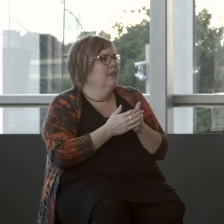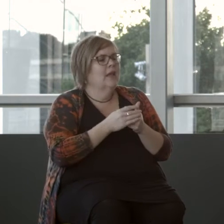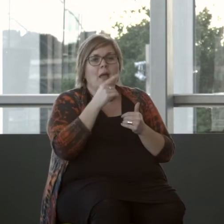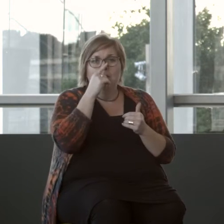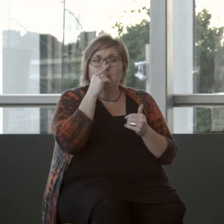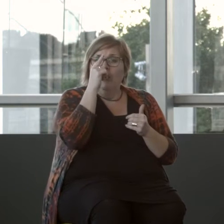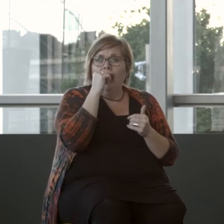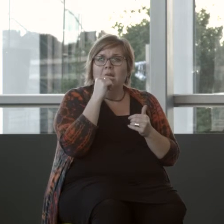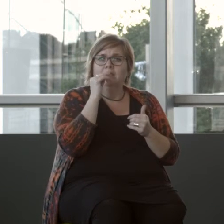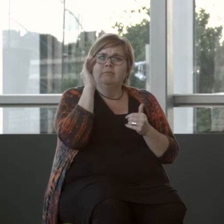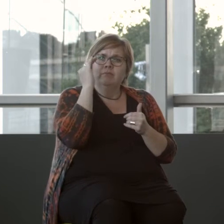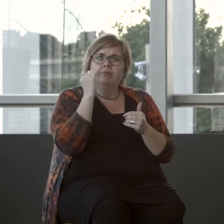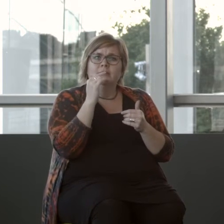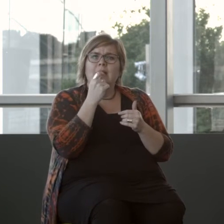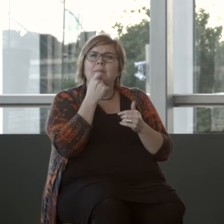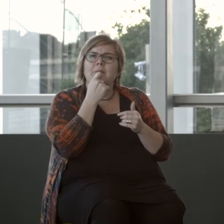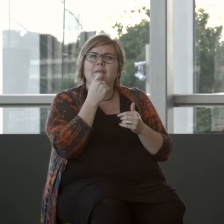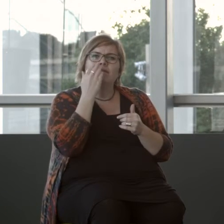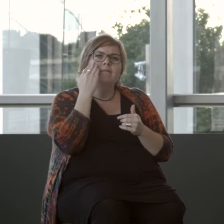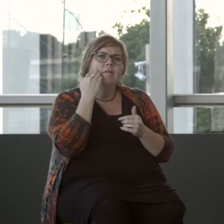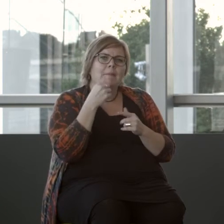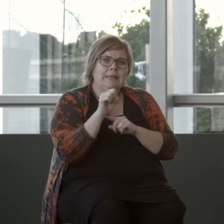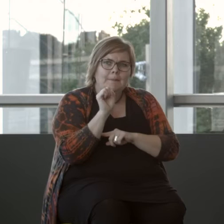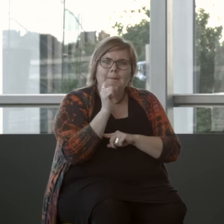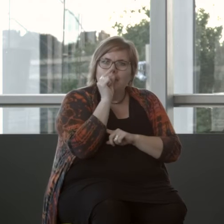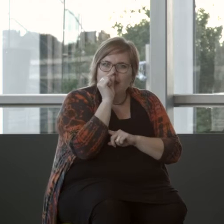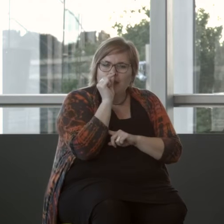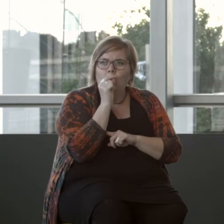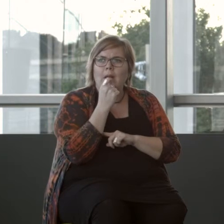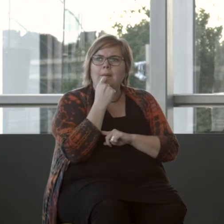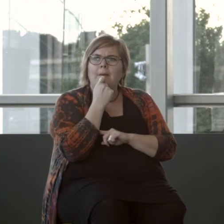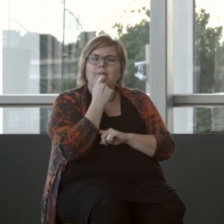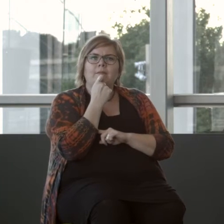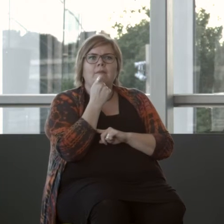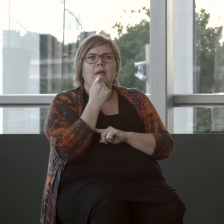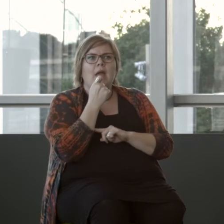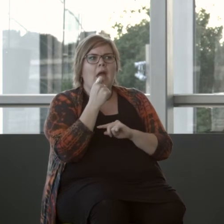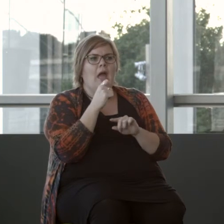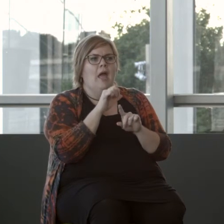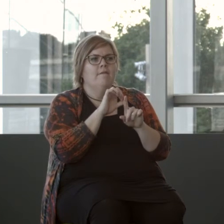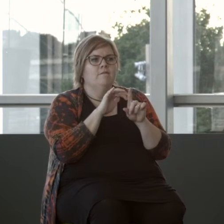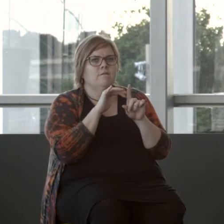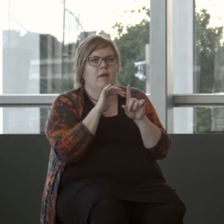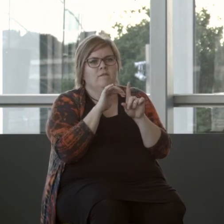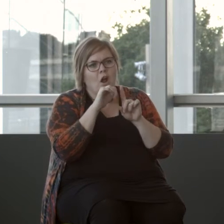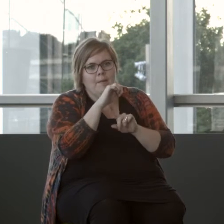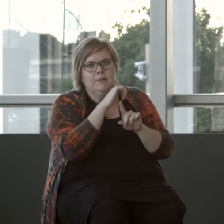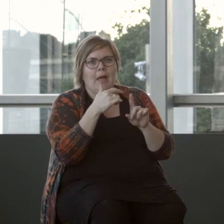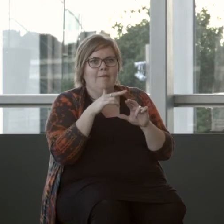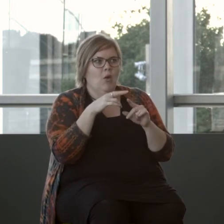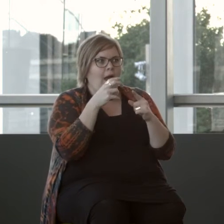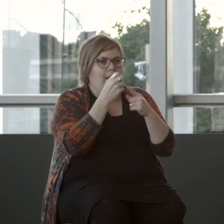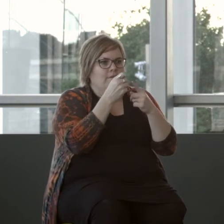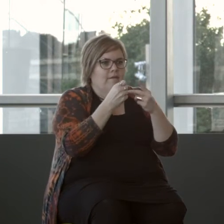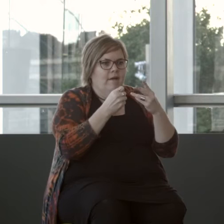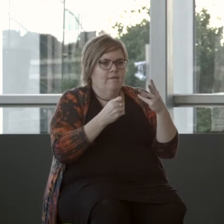handle maybe, you know, a little bit of feminism, they can handle maybe a little bit of environmentalism, but once you start adding up these things, it